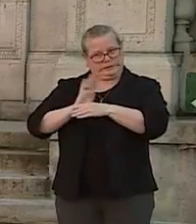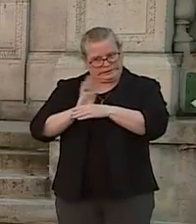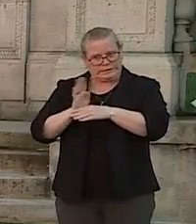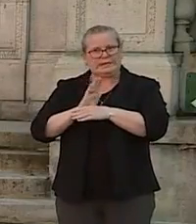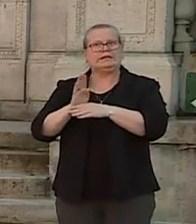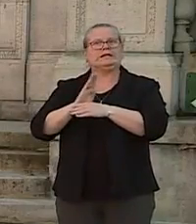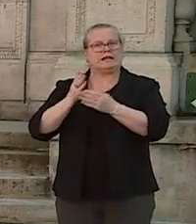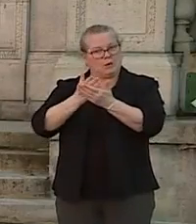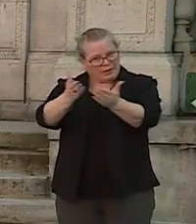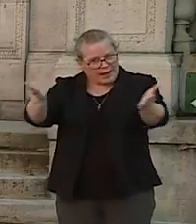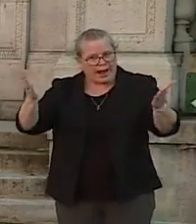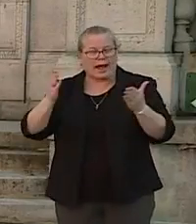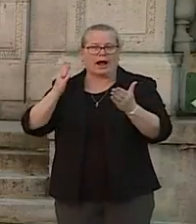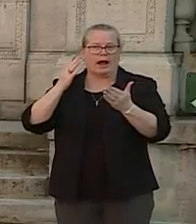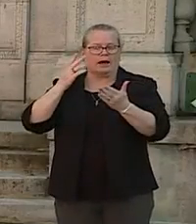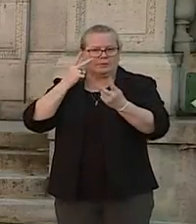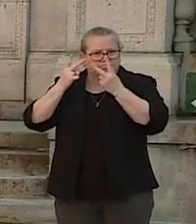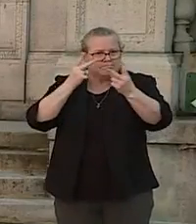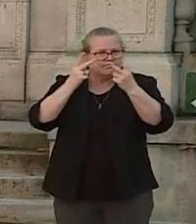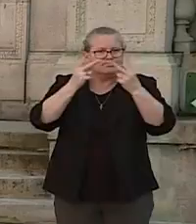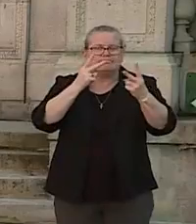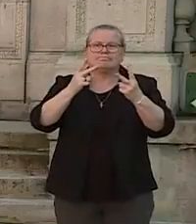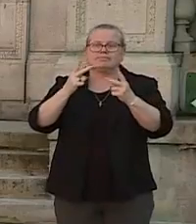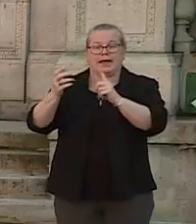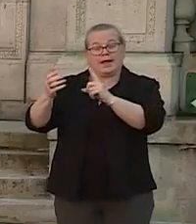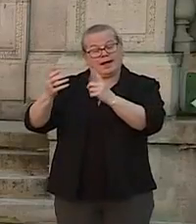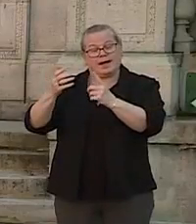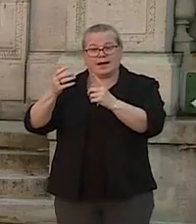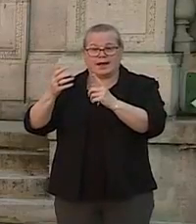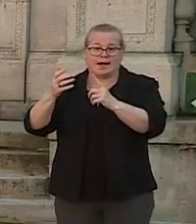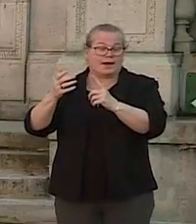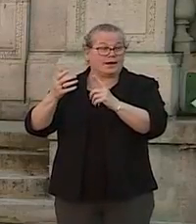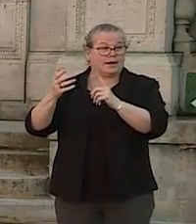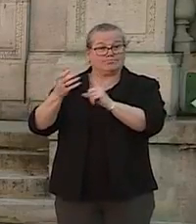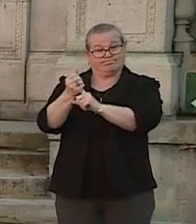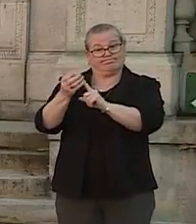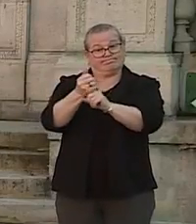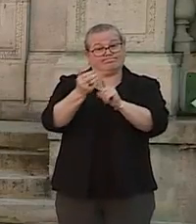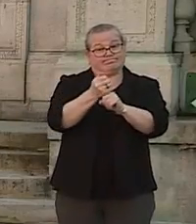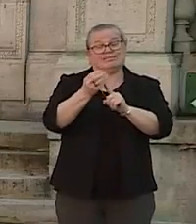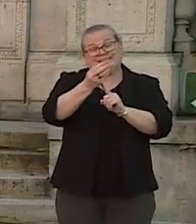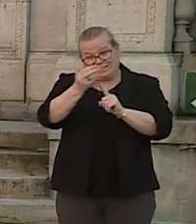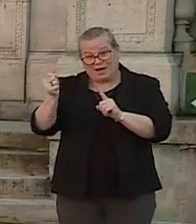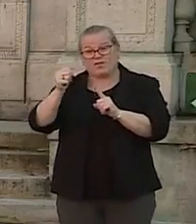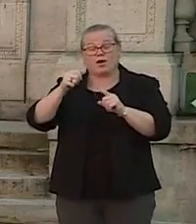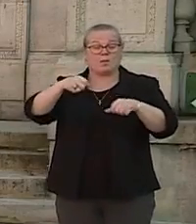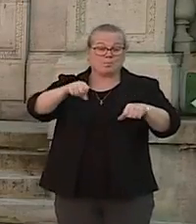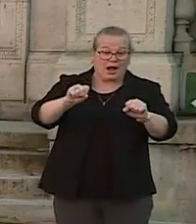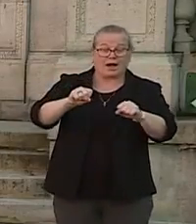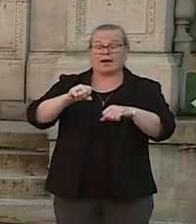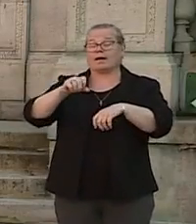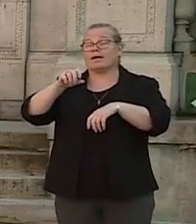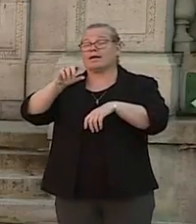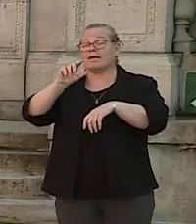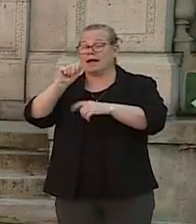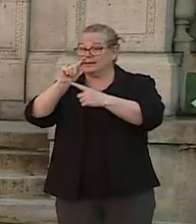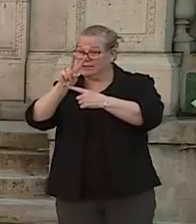able to seize a number of ATVs and dirt bikes. And we want to get the word out about that too, because we want to be